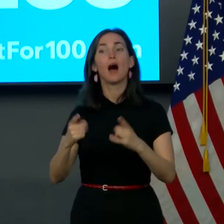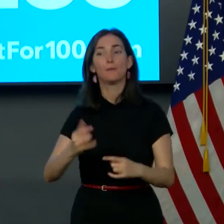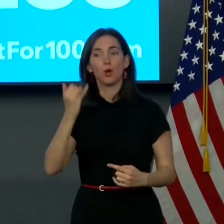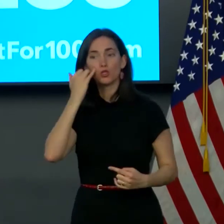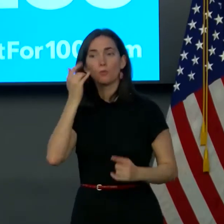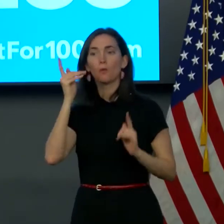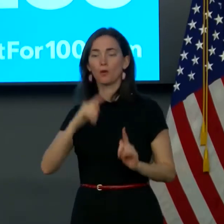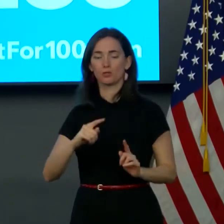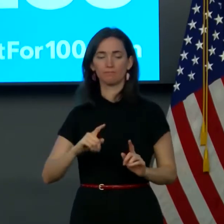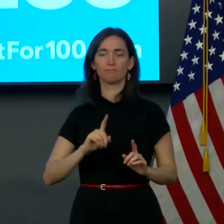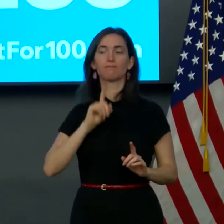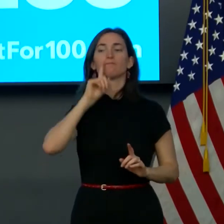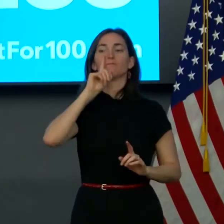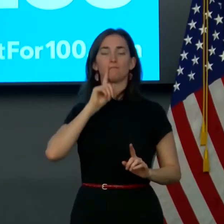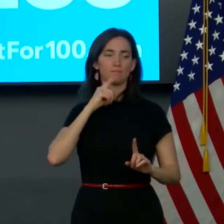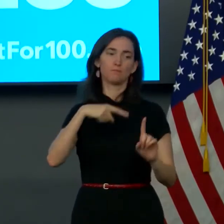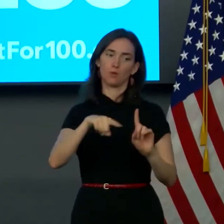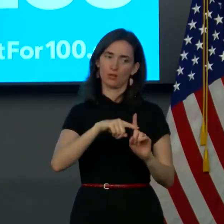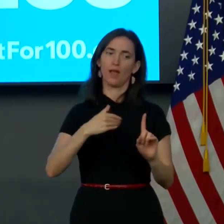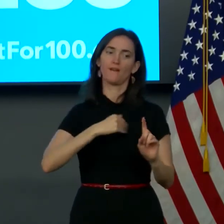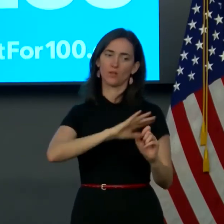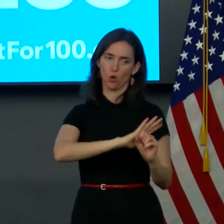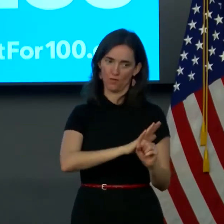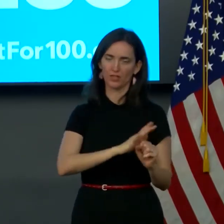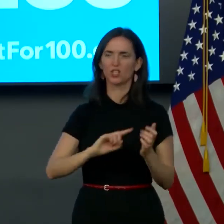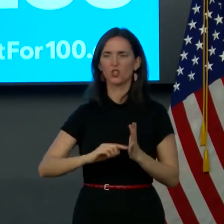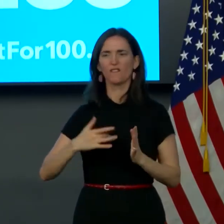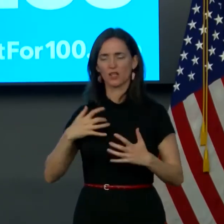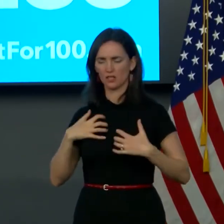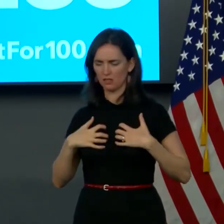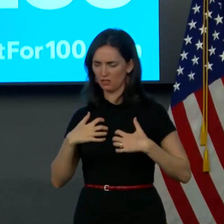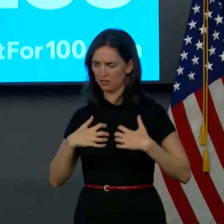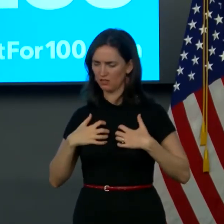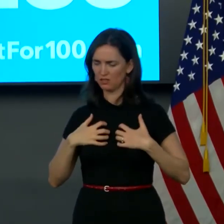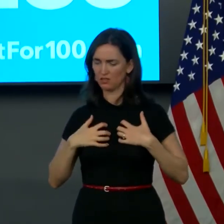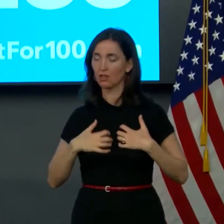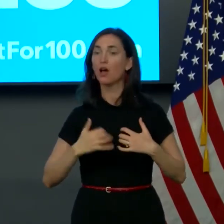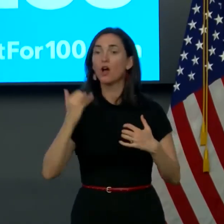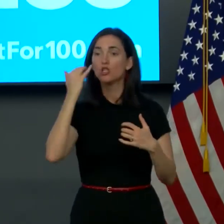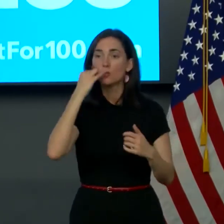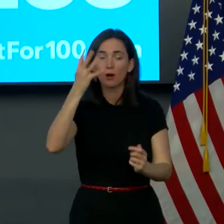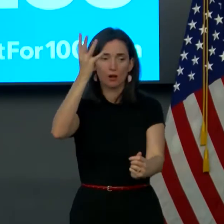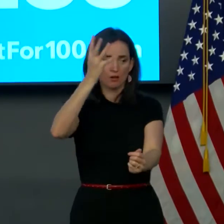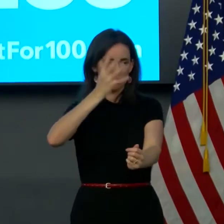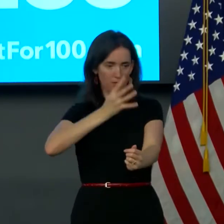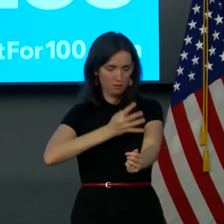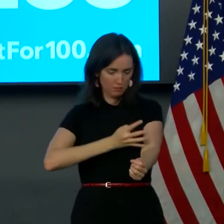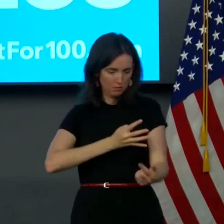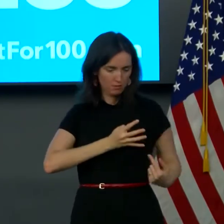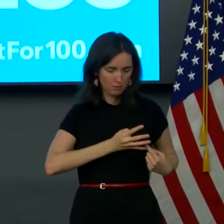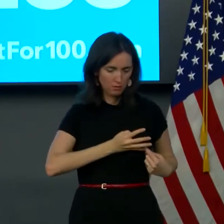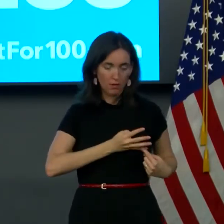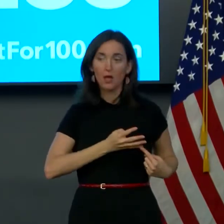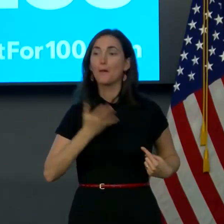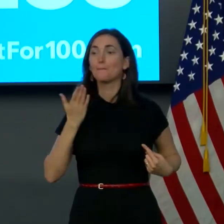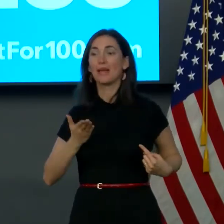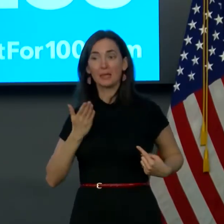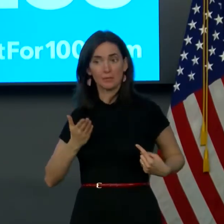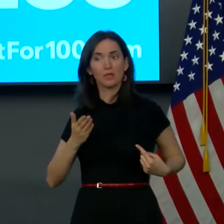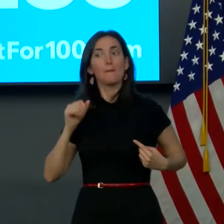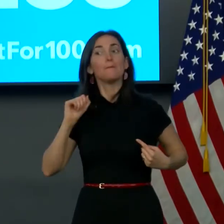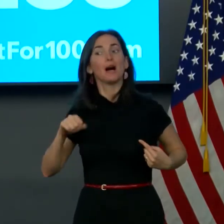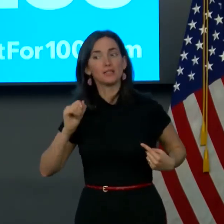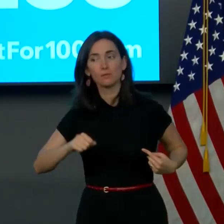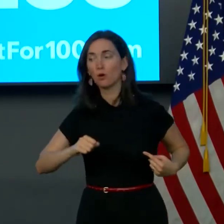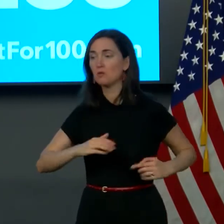develops symptoms, it can prevent that disease from getting to the point where they need to be hospitalized. If you get it,